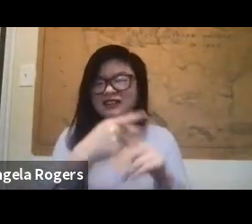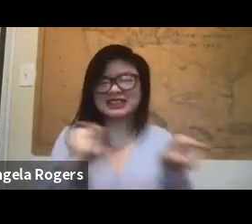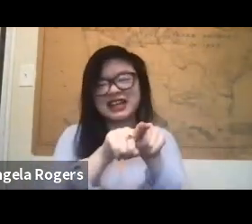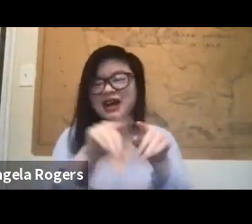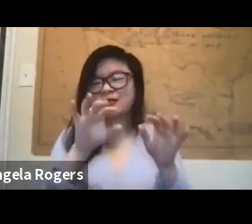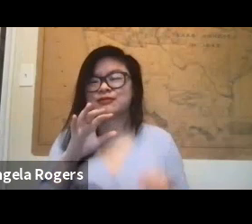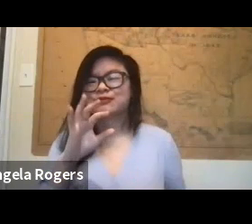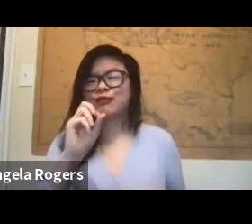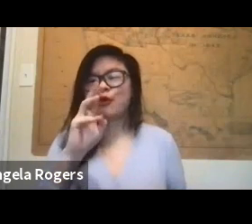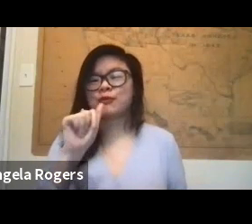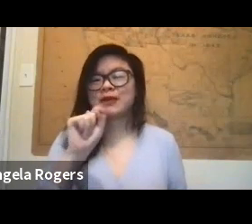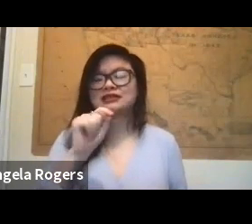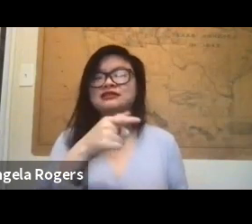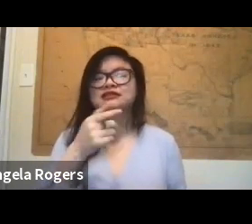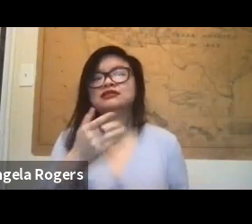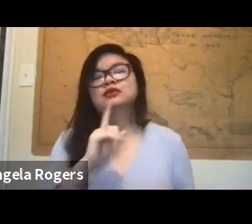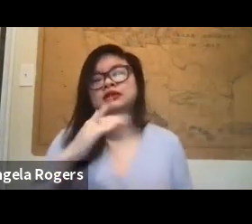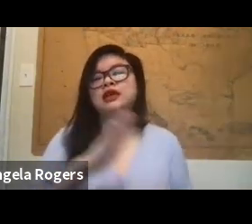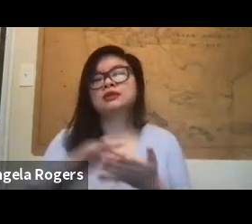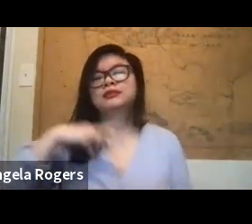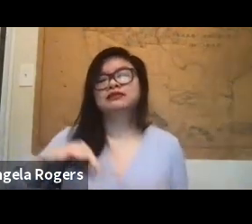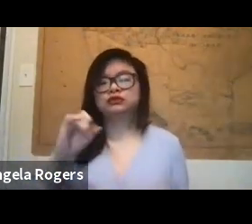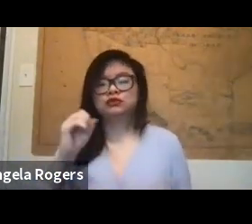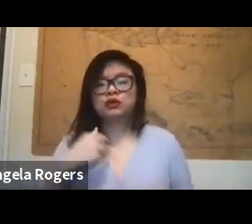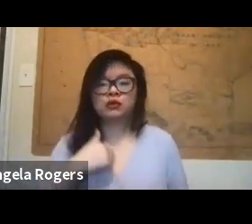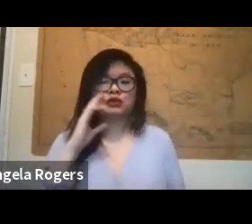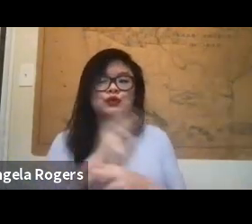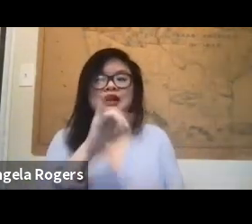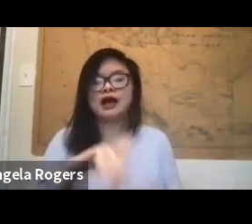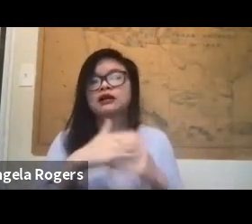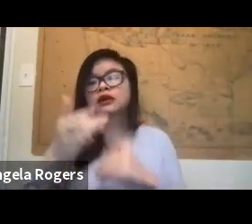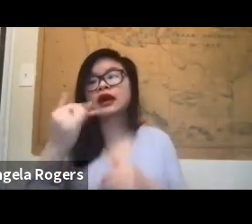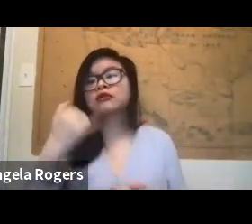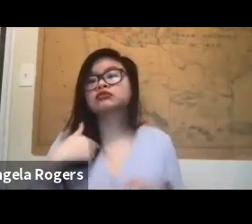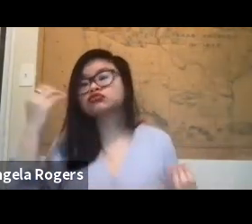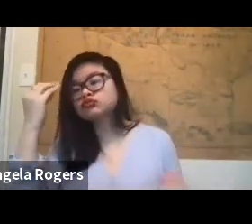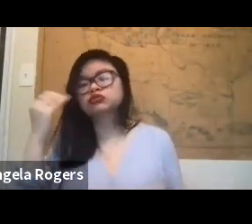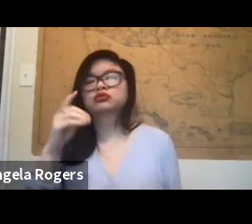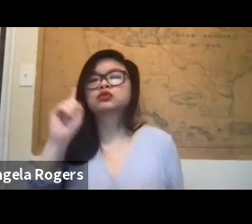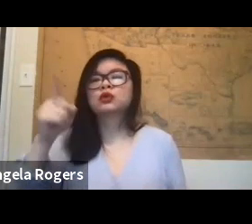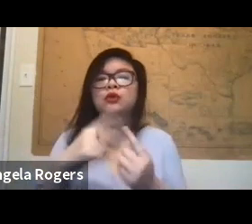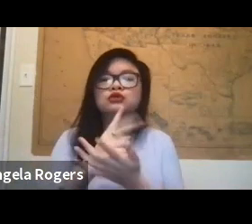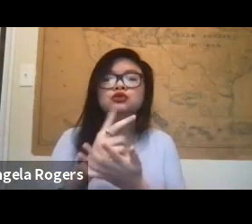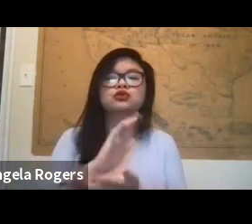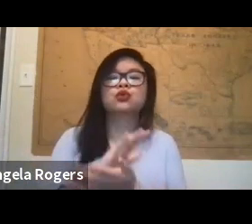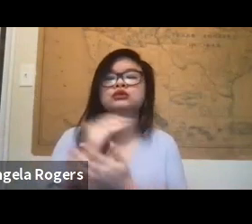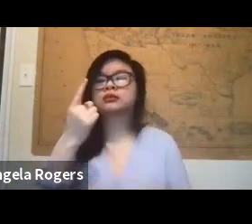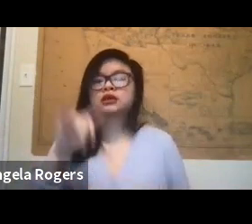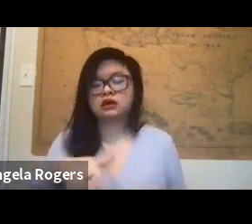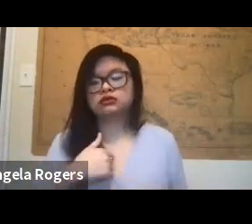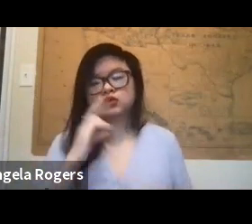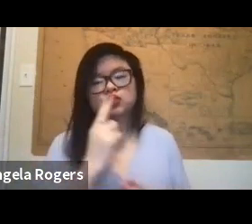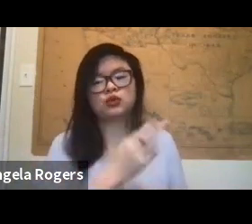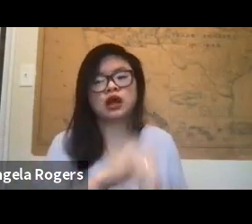graduate school in general. So often they're asking for the same format. And so it's really nice to be able to use that if you